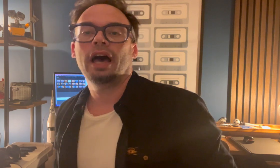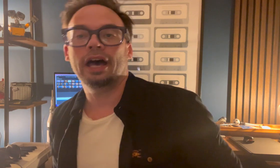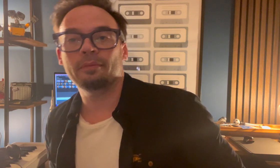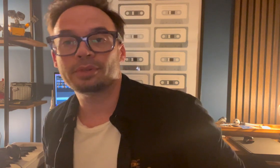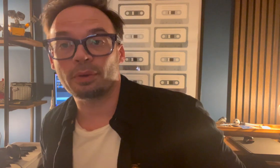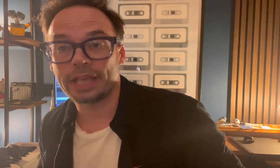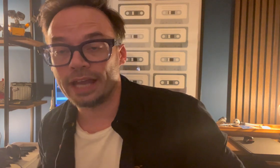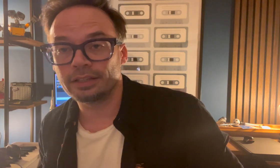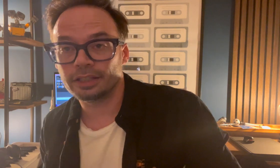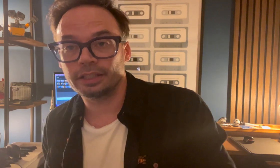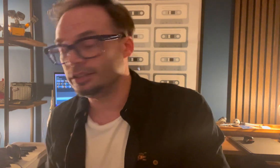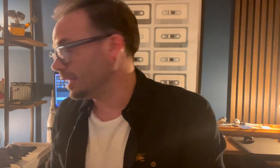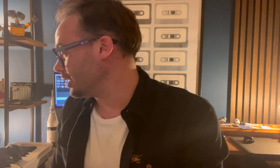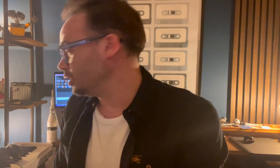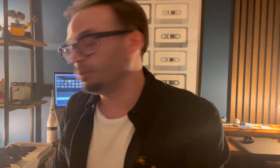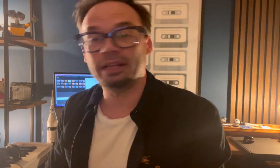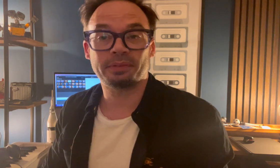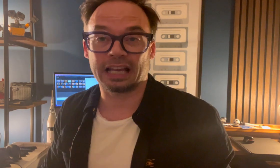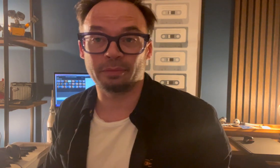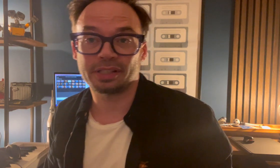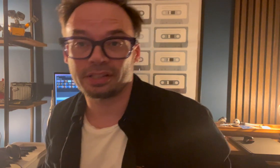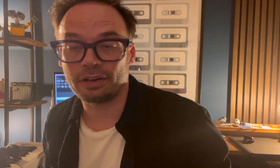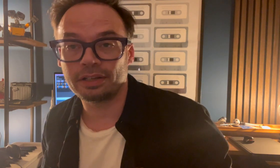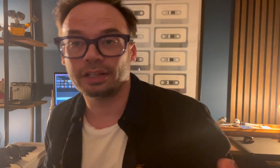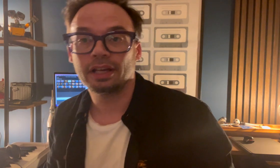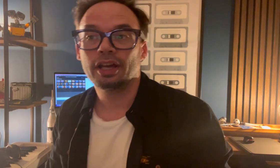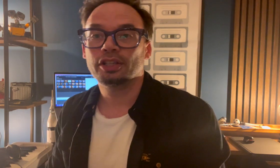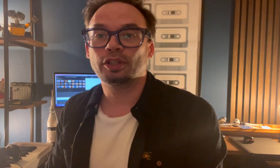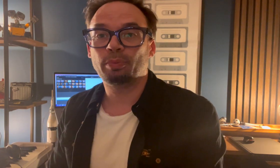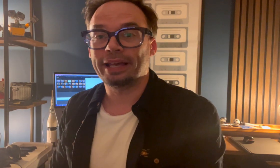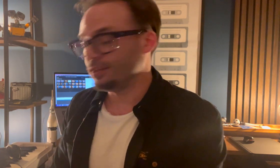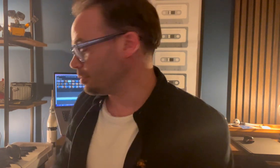So again That could be sung You could play instruments